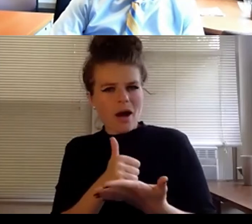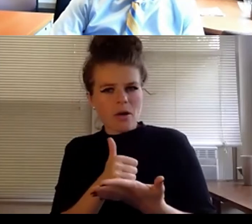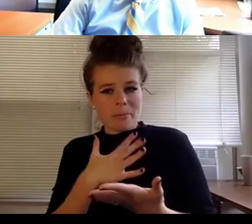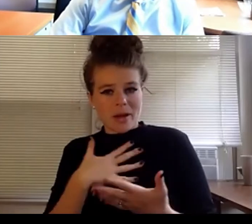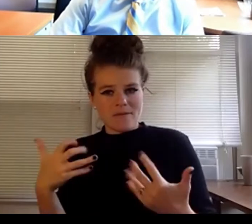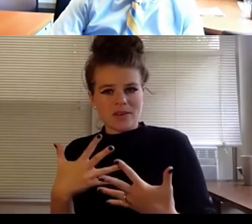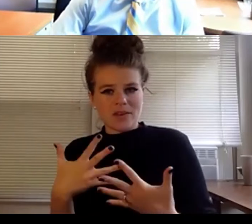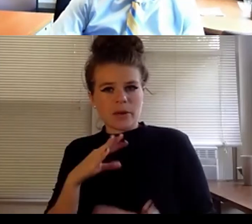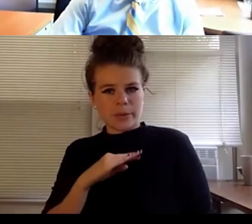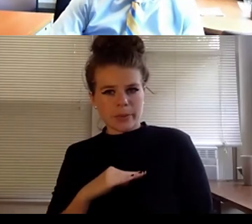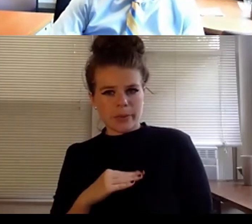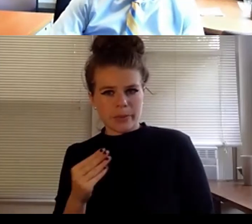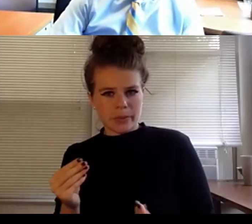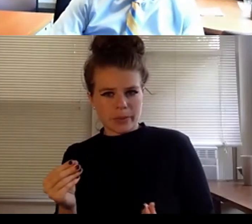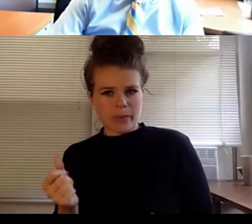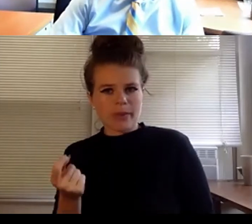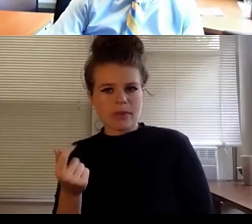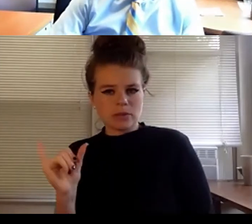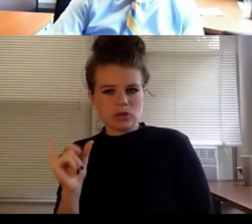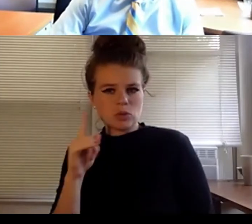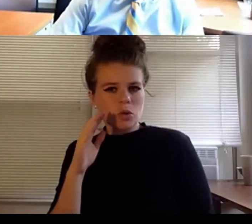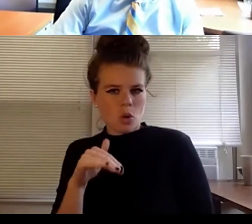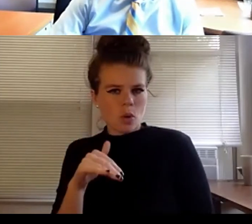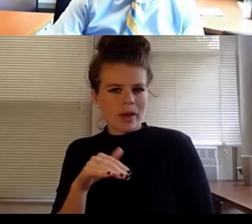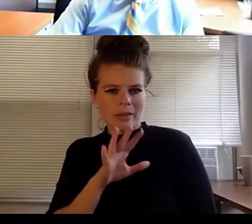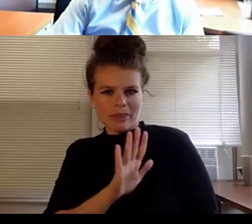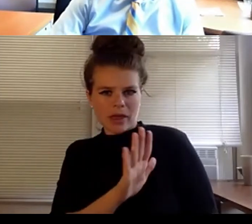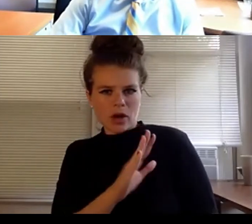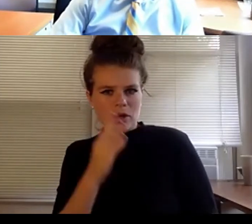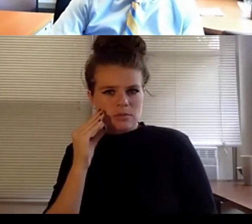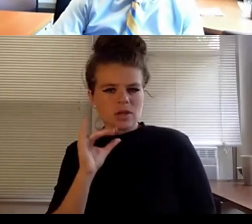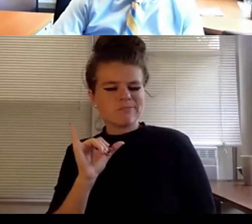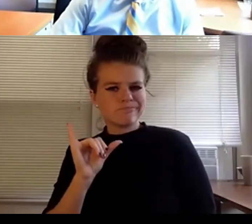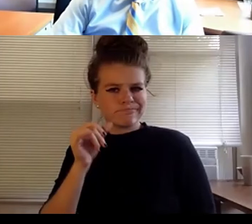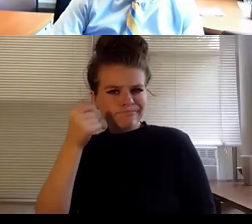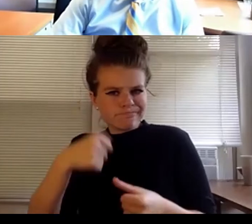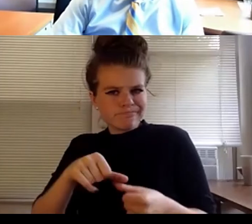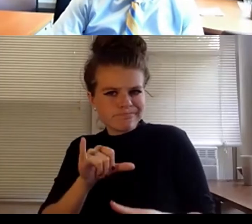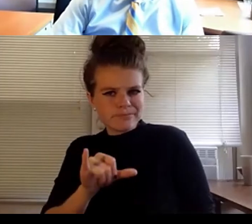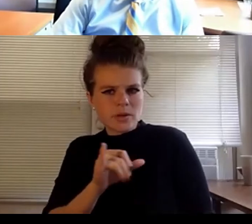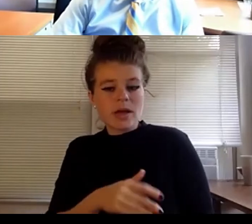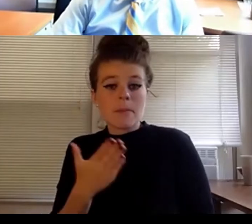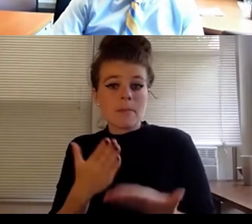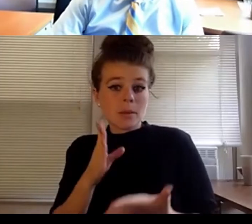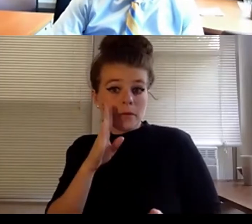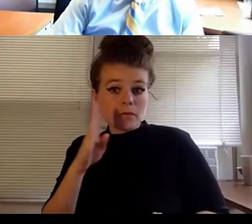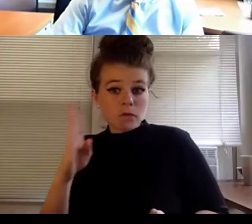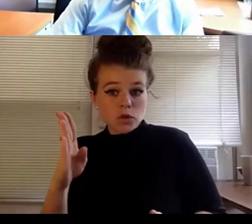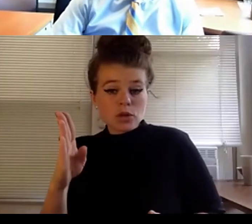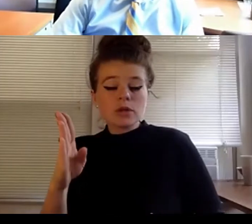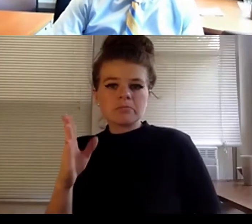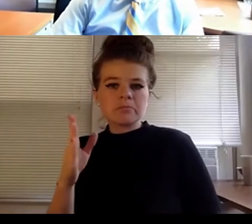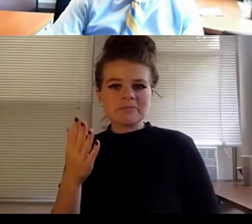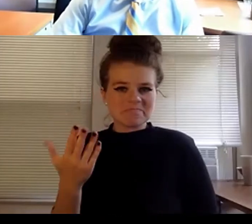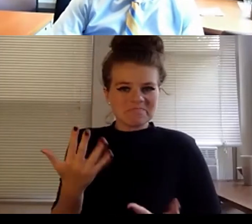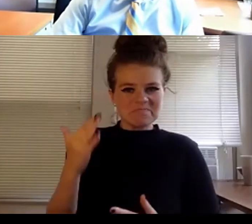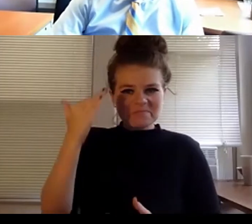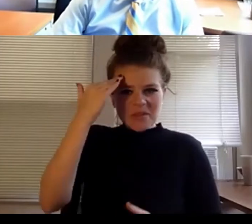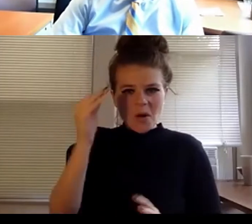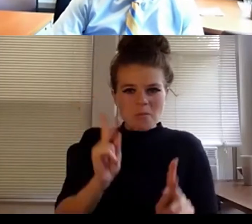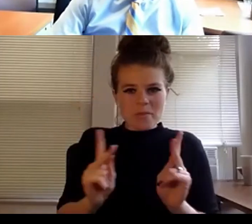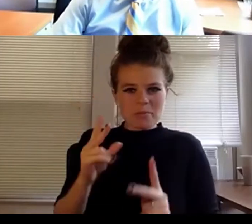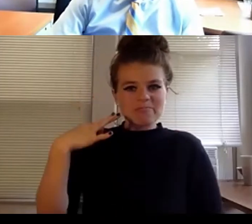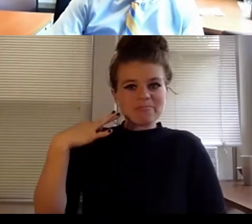fear for me about doing these trials and maybe in the future, is that I know people that have